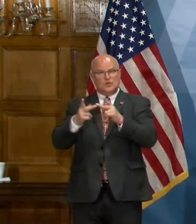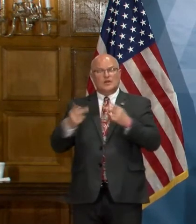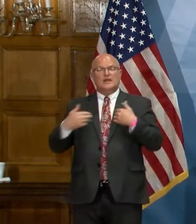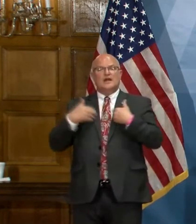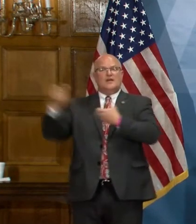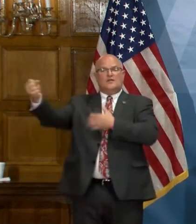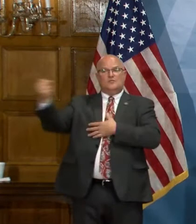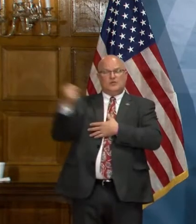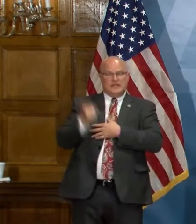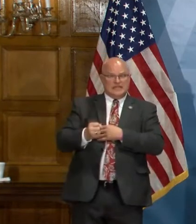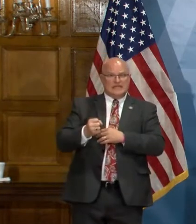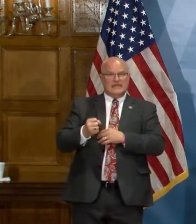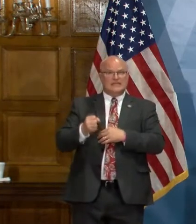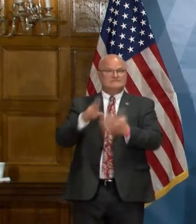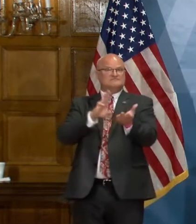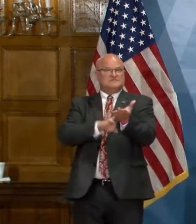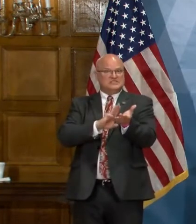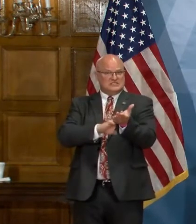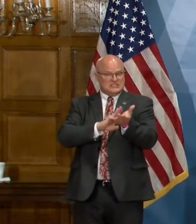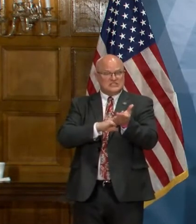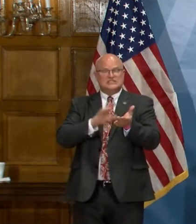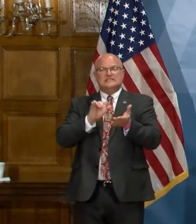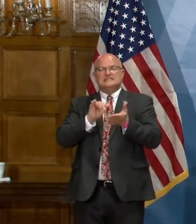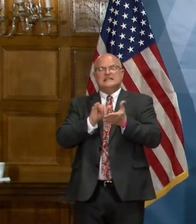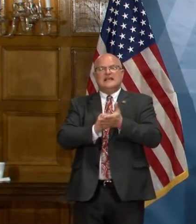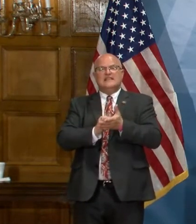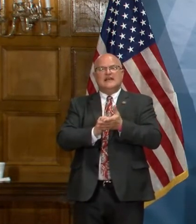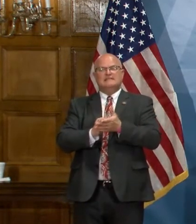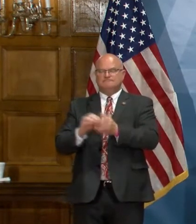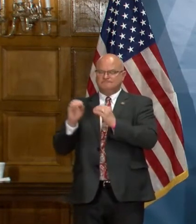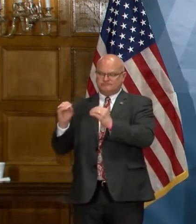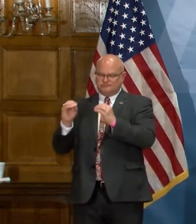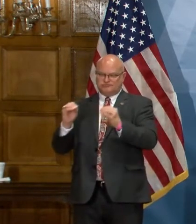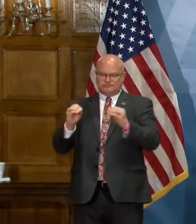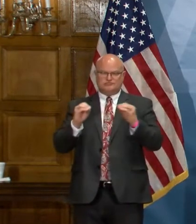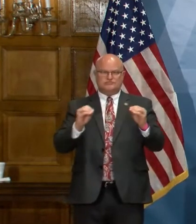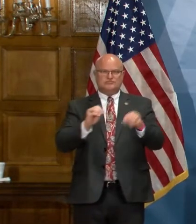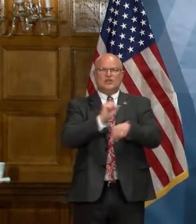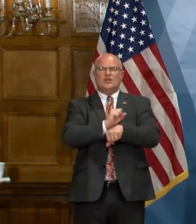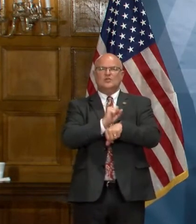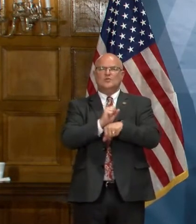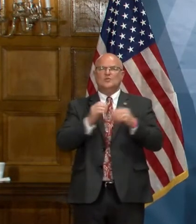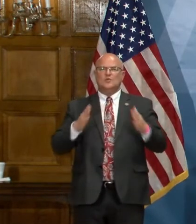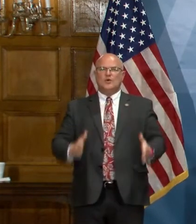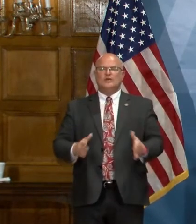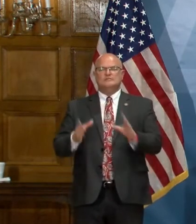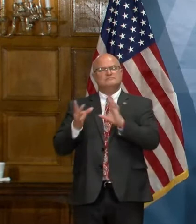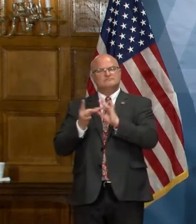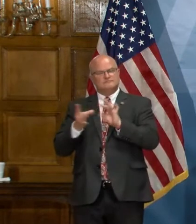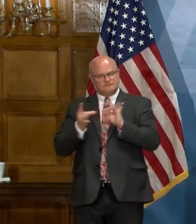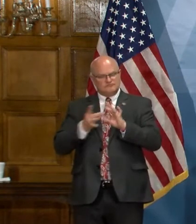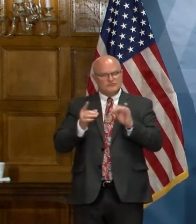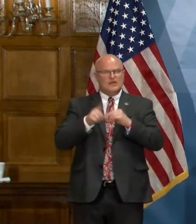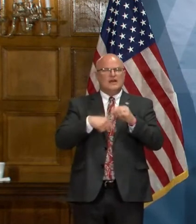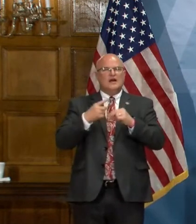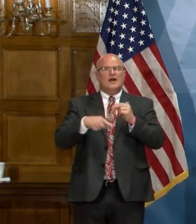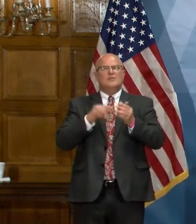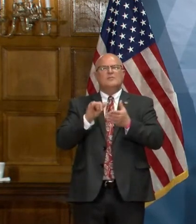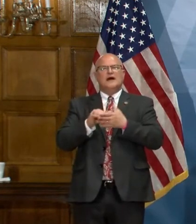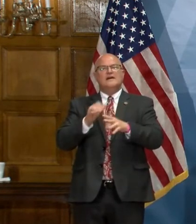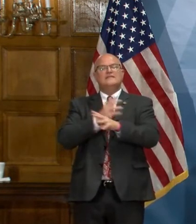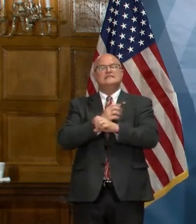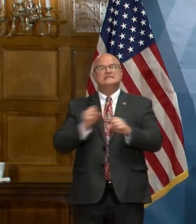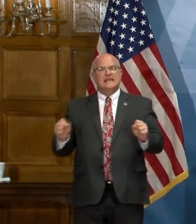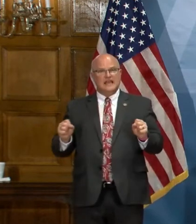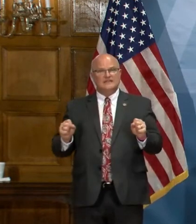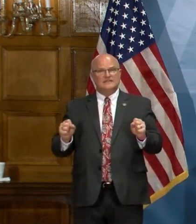bringing in physicians that taught the workplace and talked to them about the